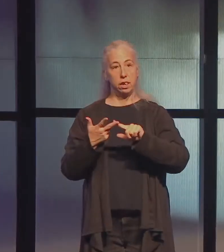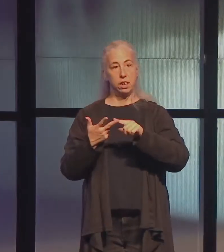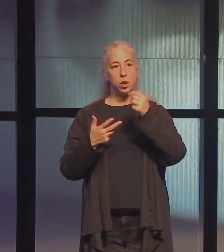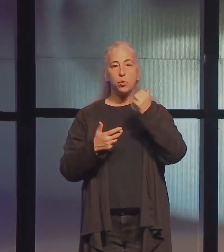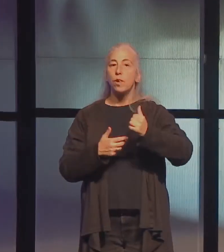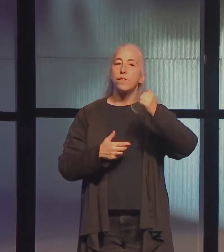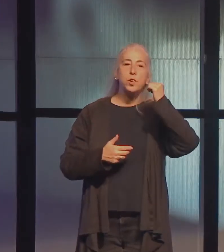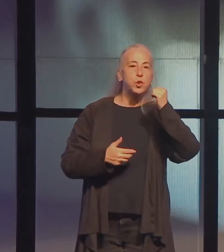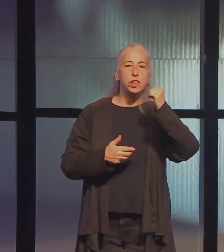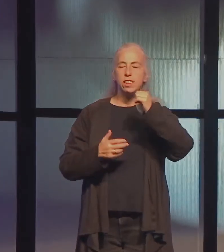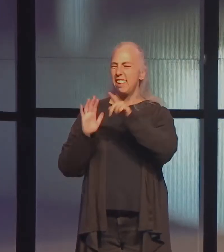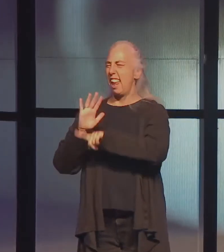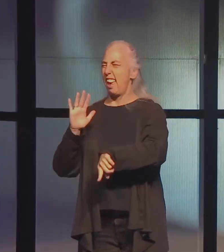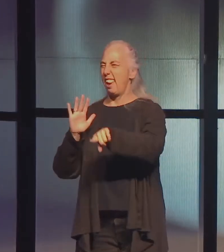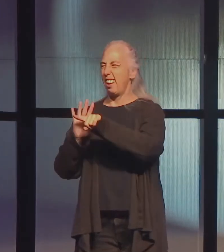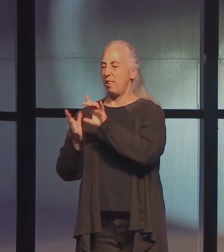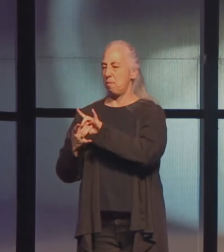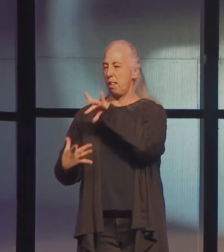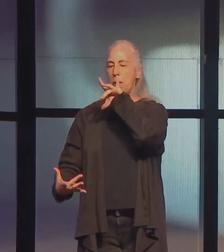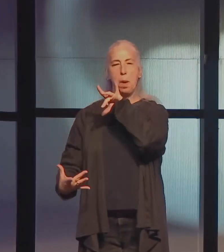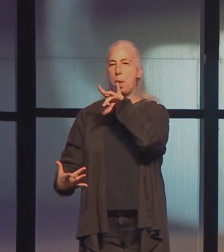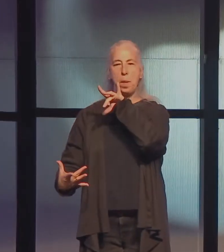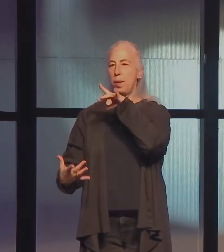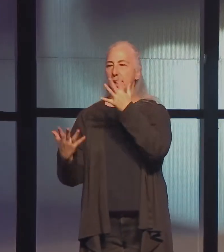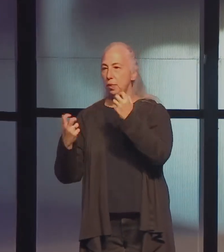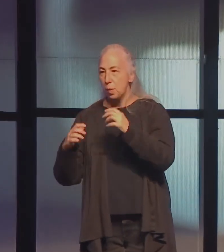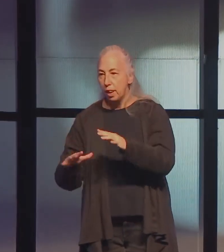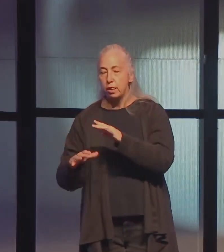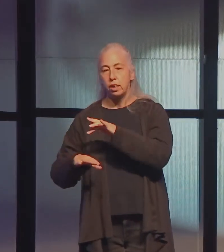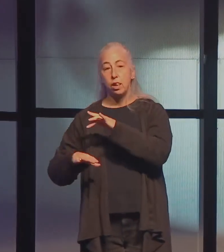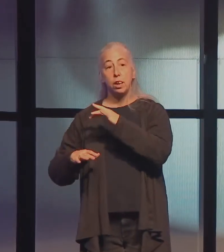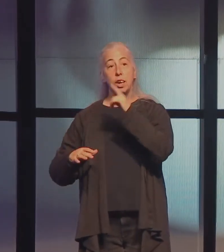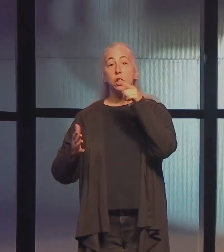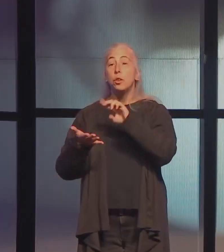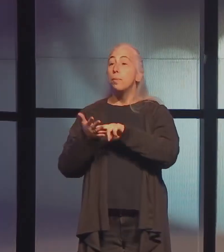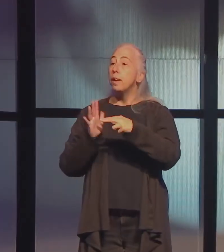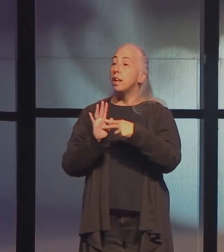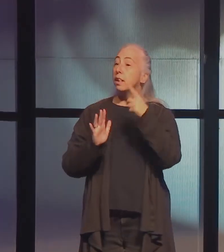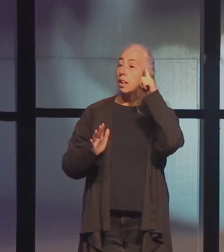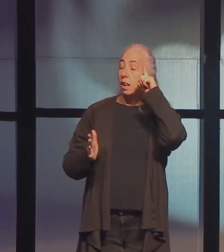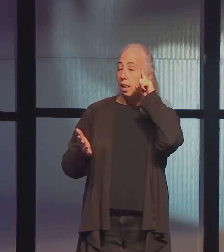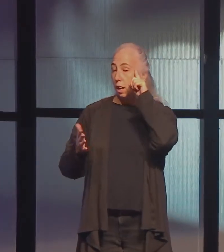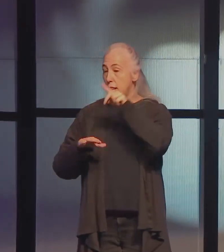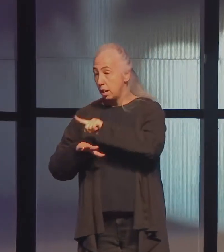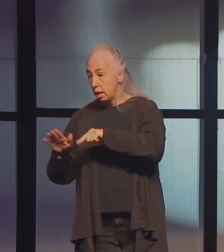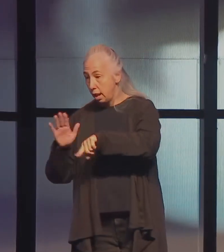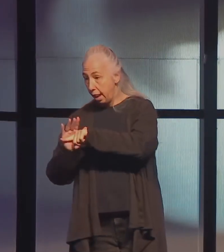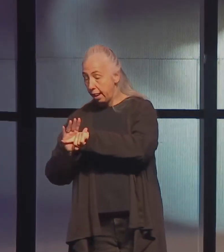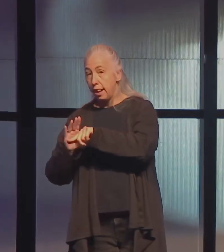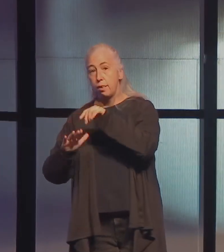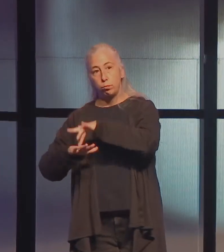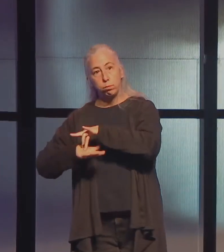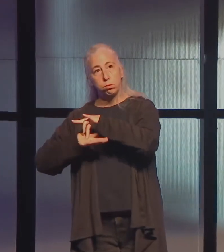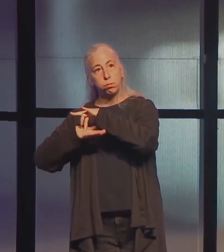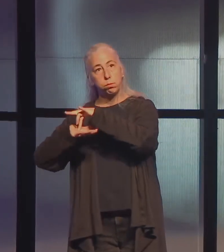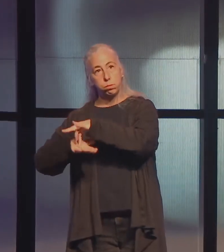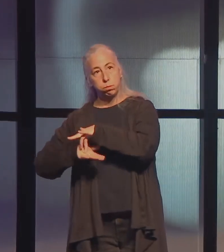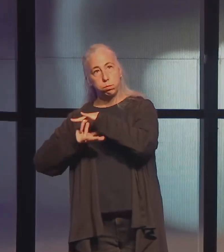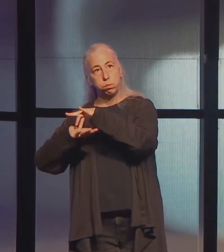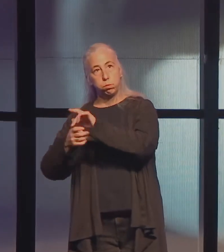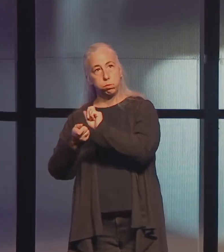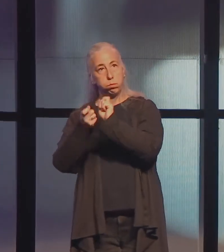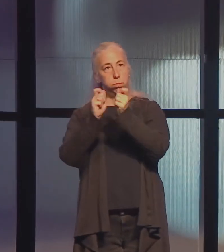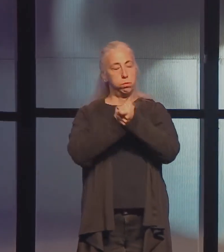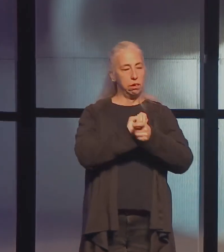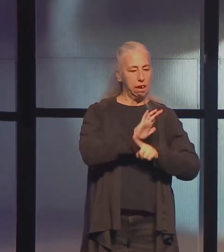the negative story, right? Which means now you're going to hold on to that meaning which was interpreted as negative, and it